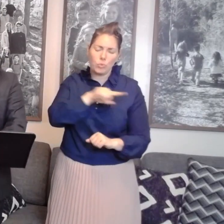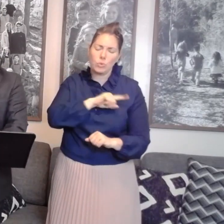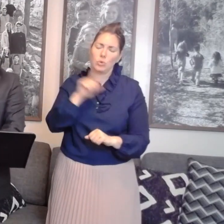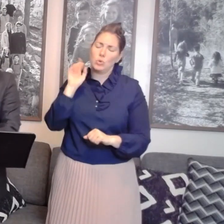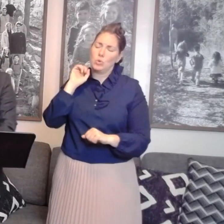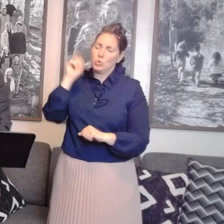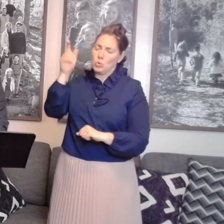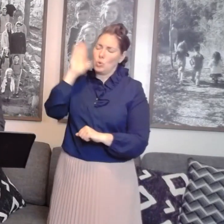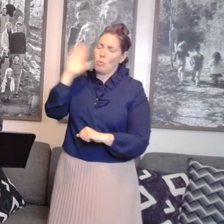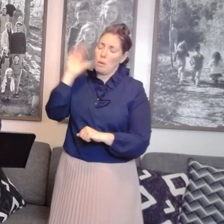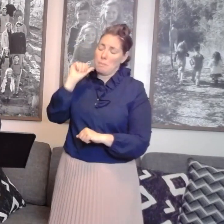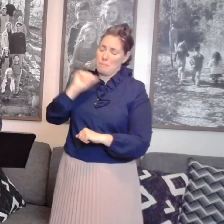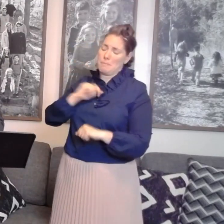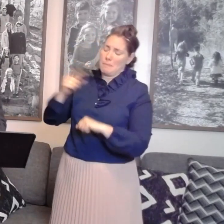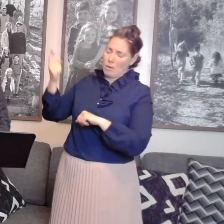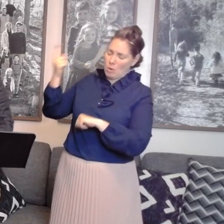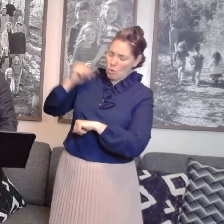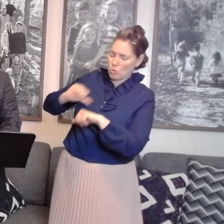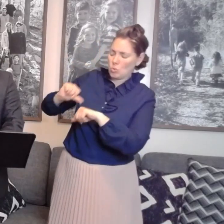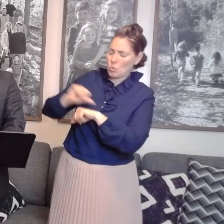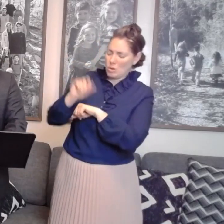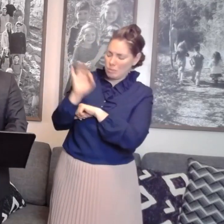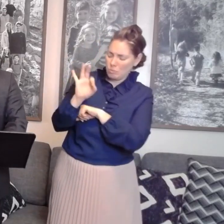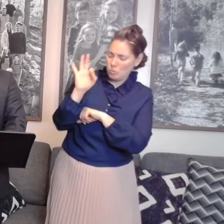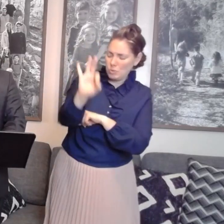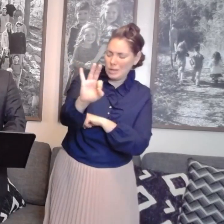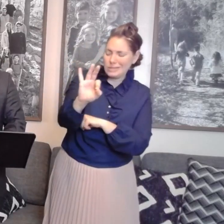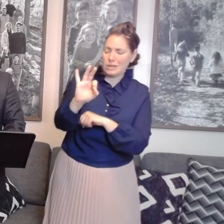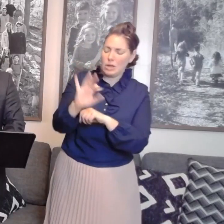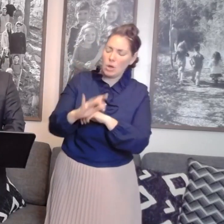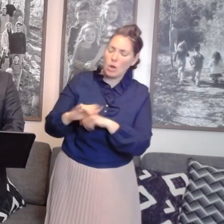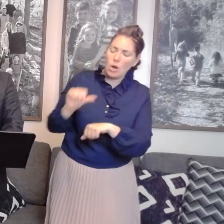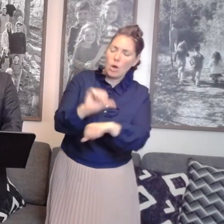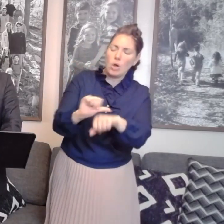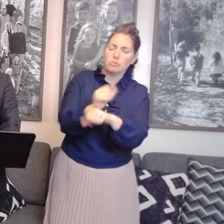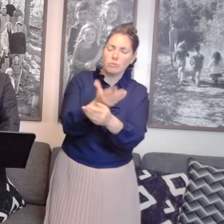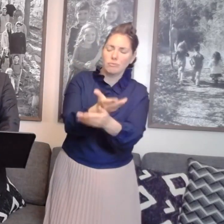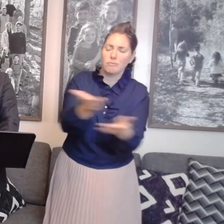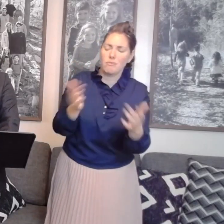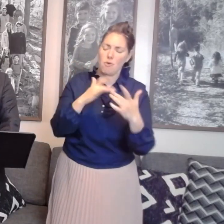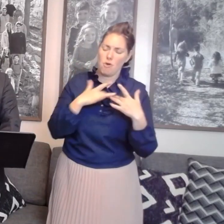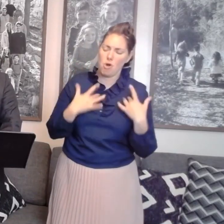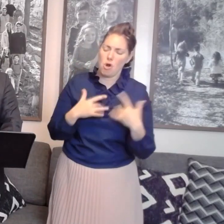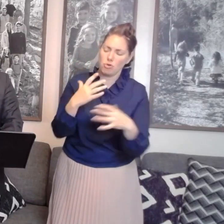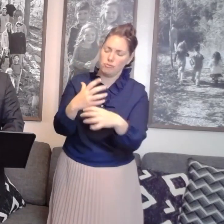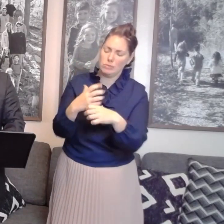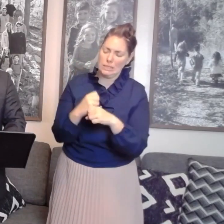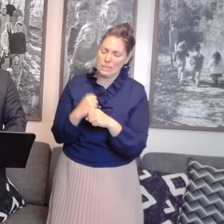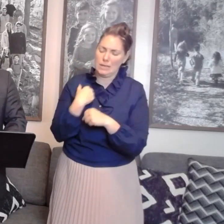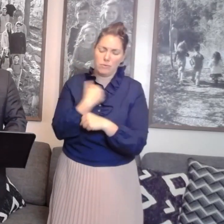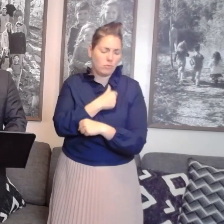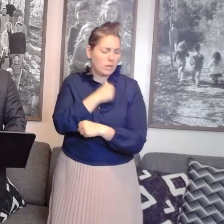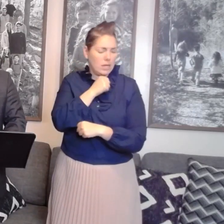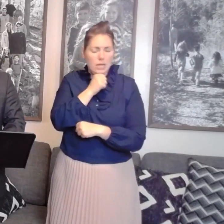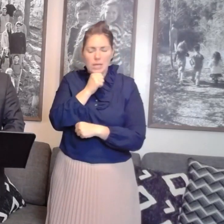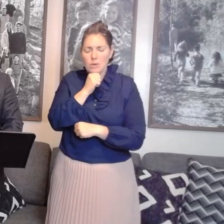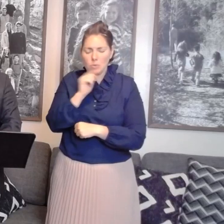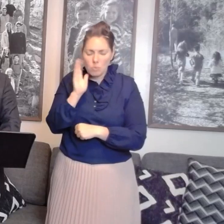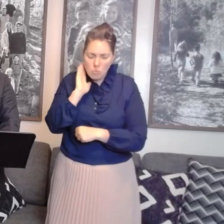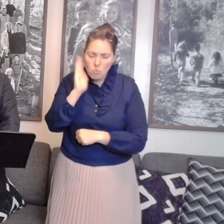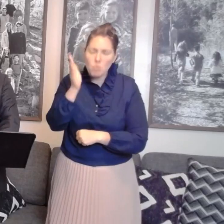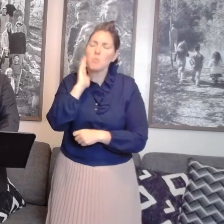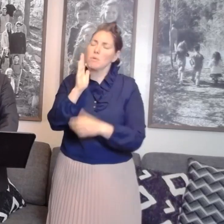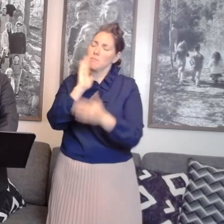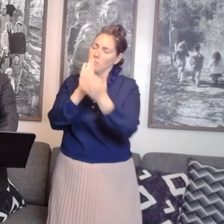to preach your word. You would anoint every heart to receive the word of God tonight. We will not fail to give you